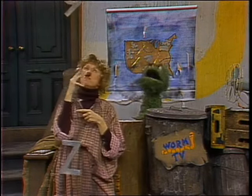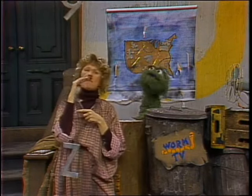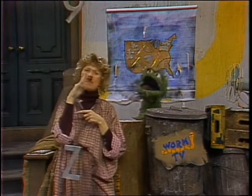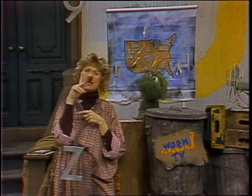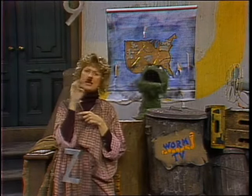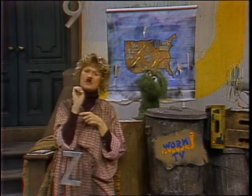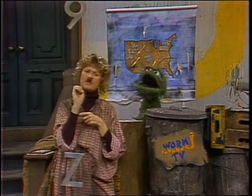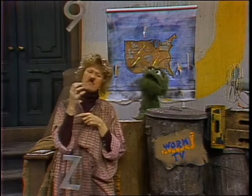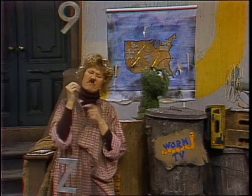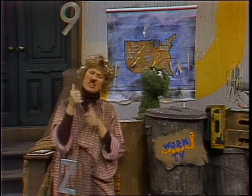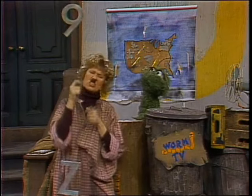Faster.